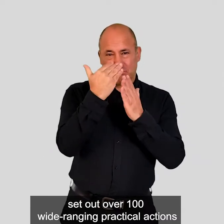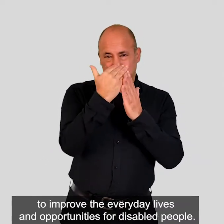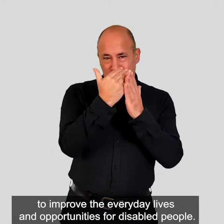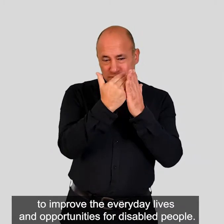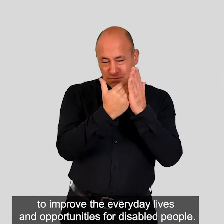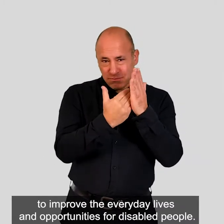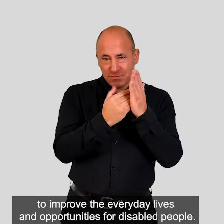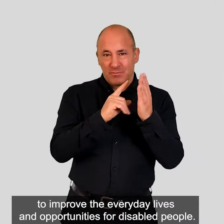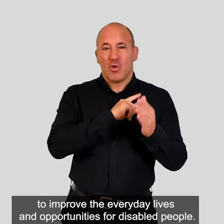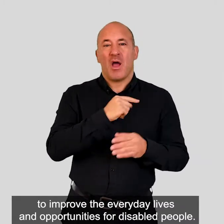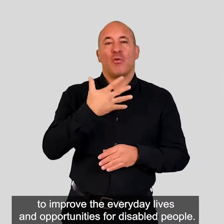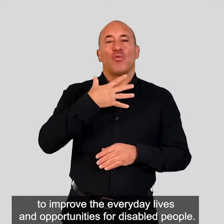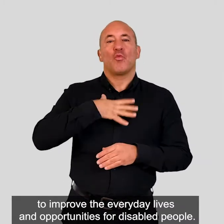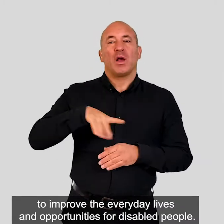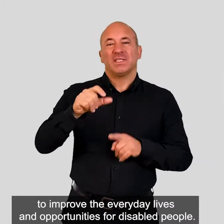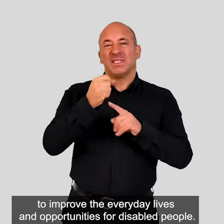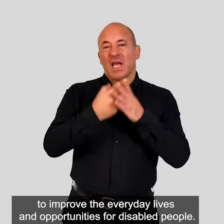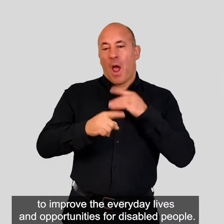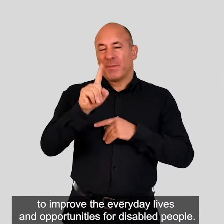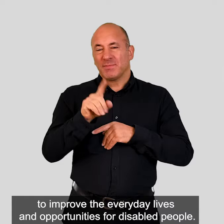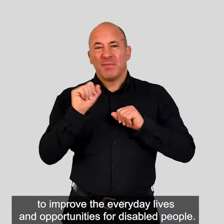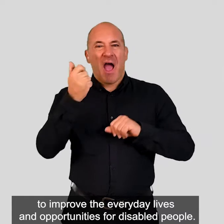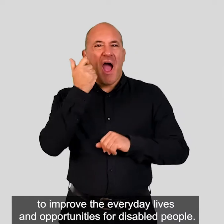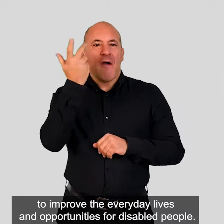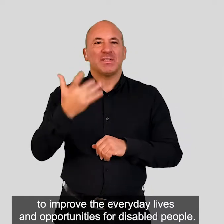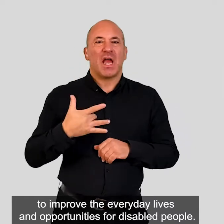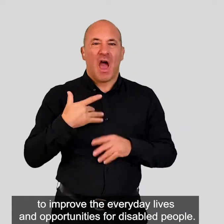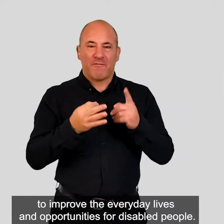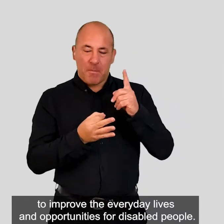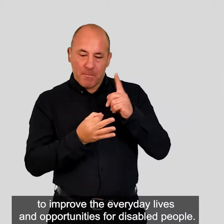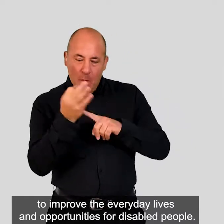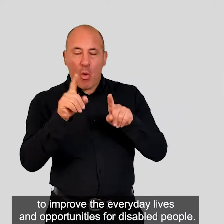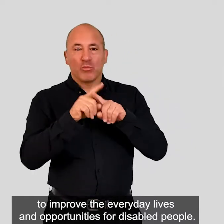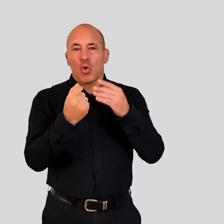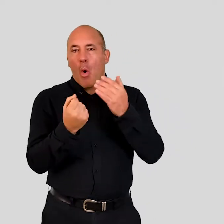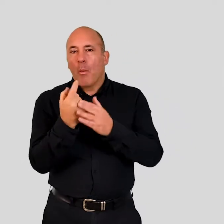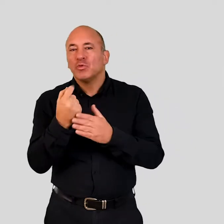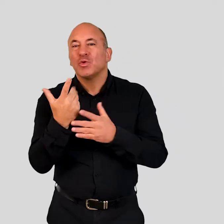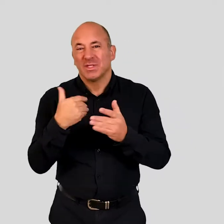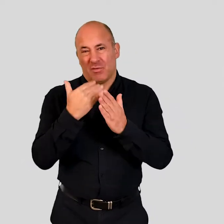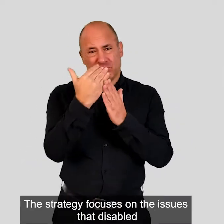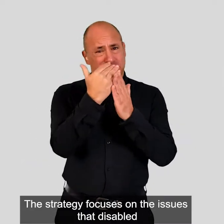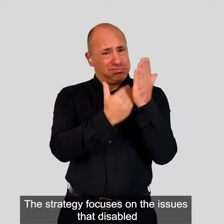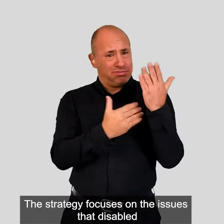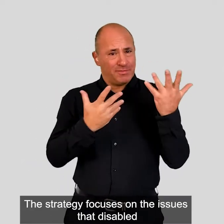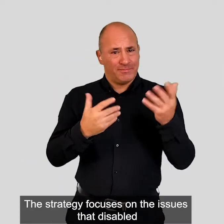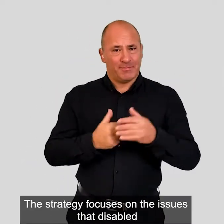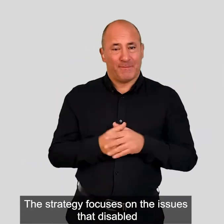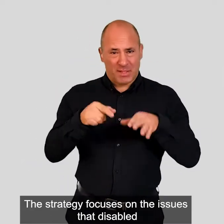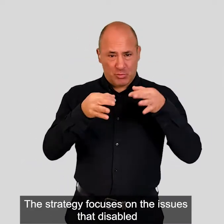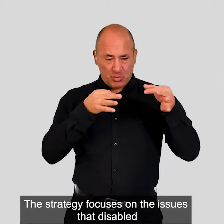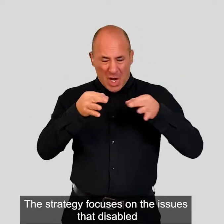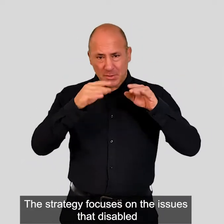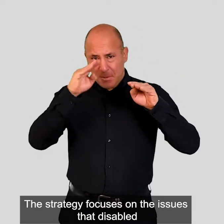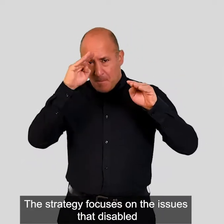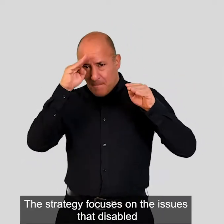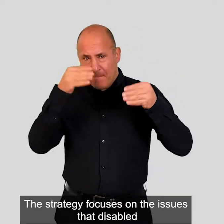to improve the everyday lives and opportunities for disabled people. The strategy focuses on the issues